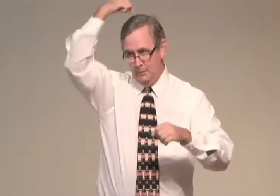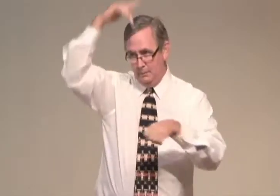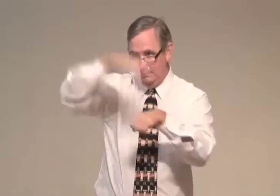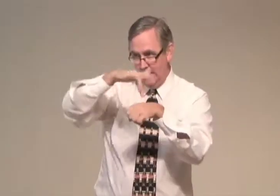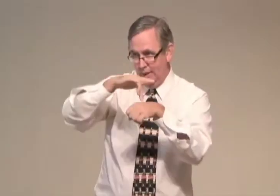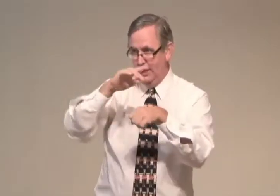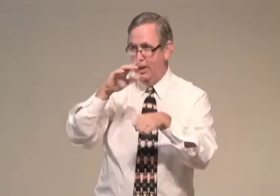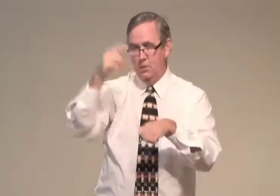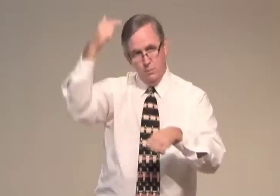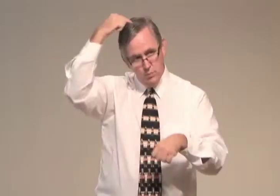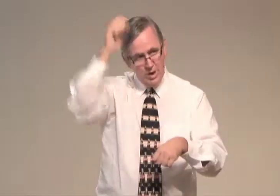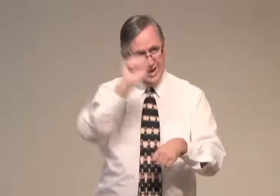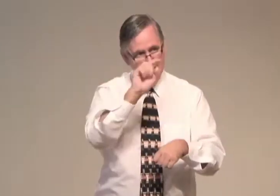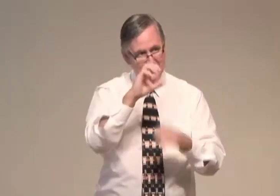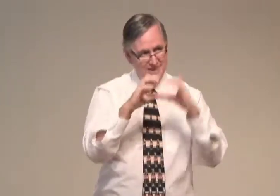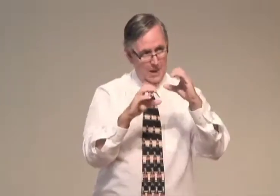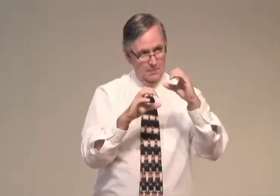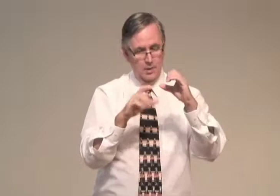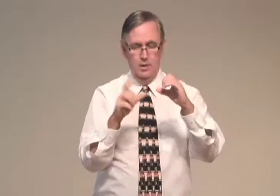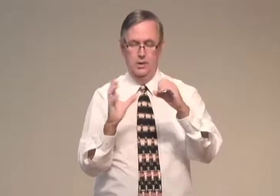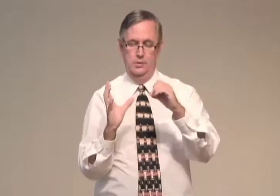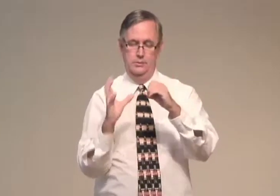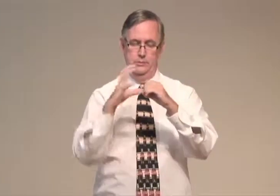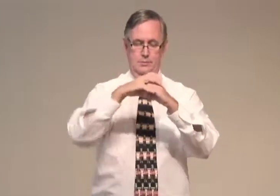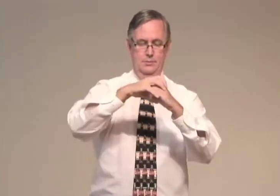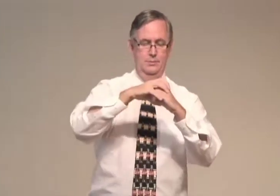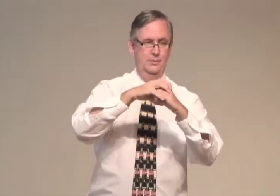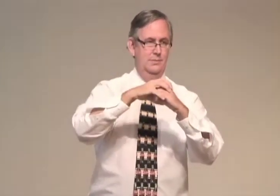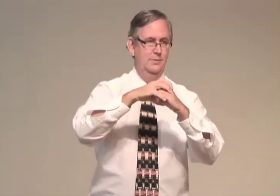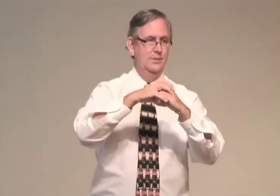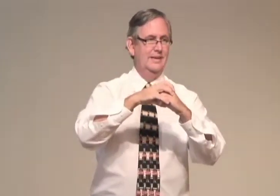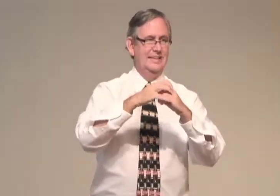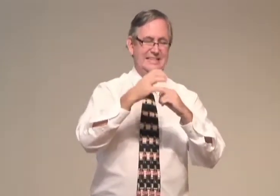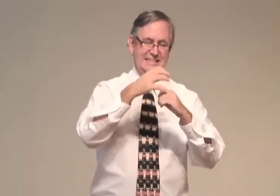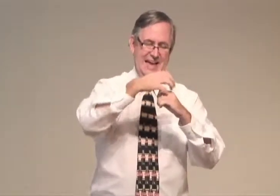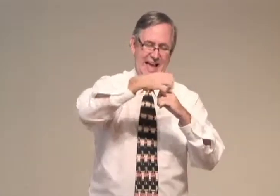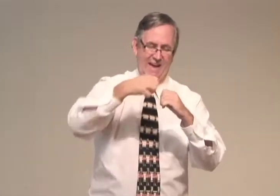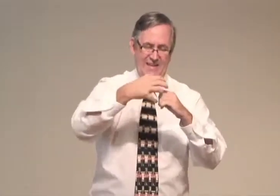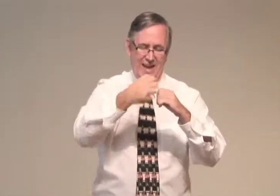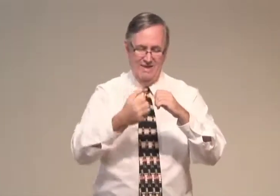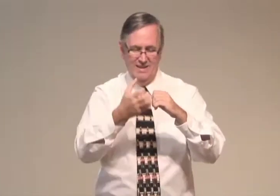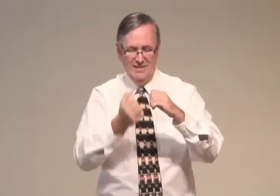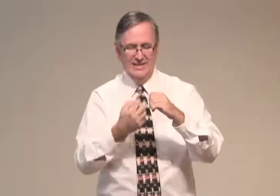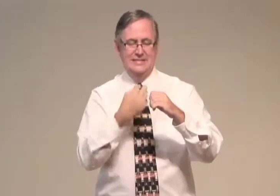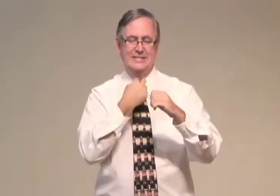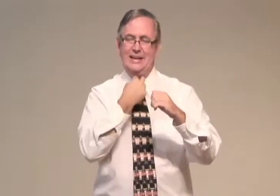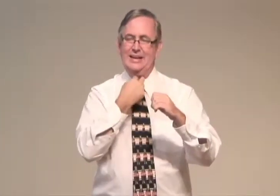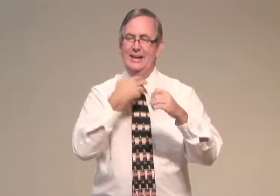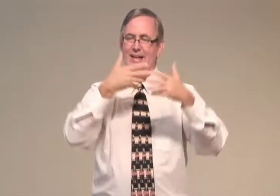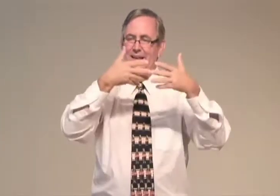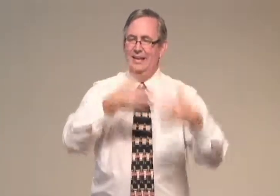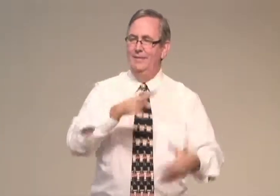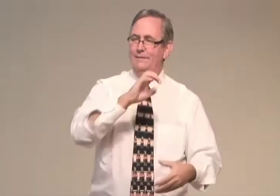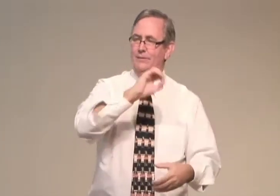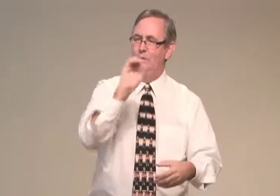tumor. But the tumor had engulfed the brain stem and